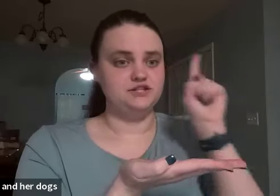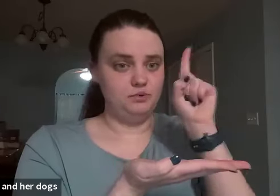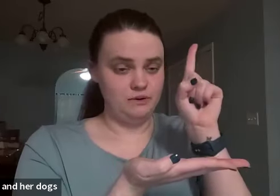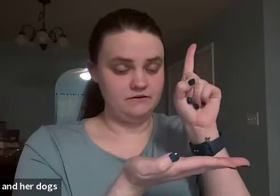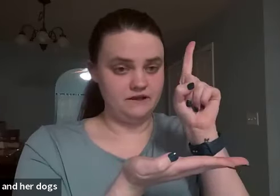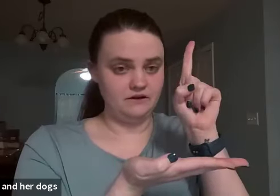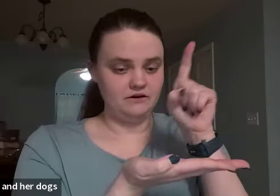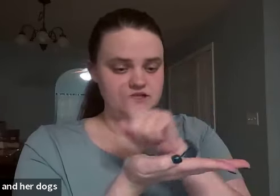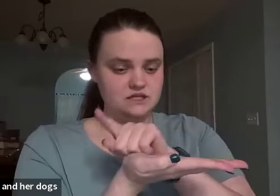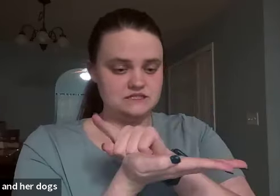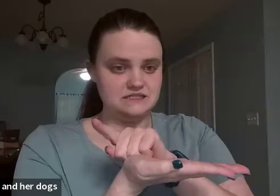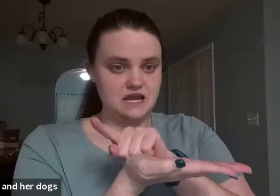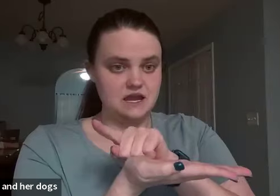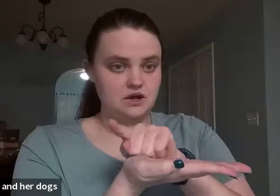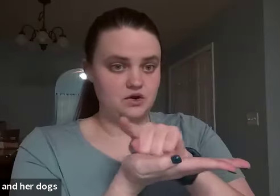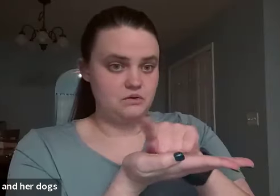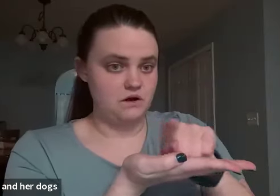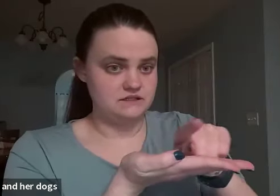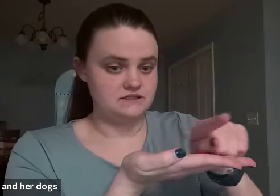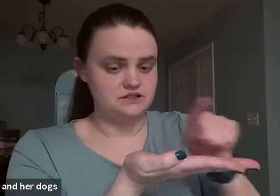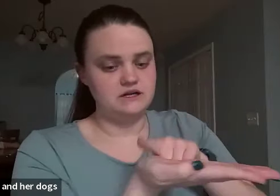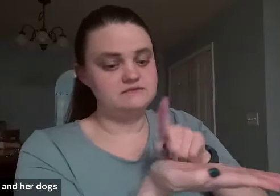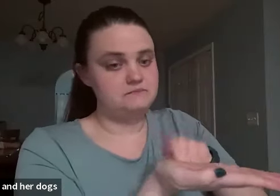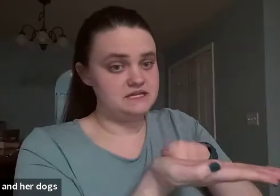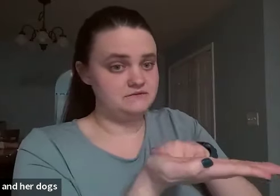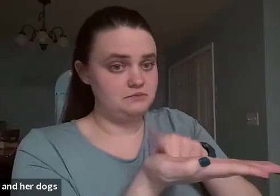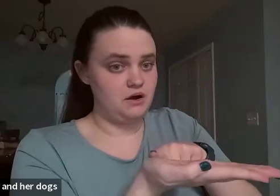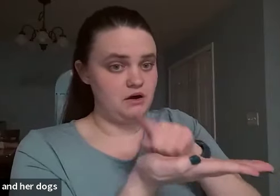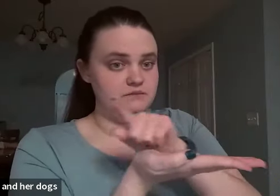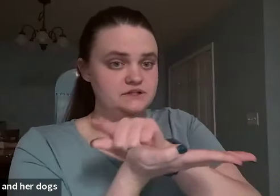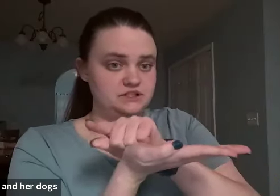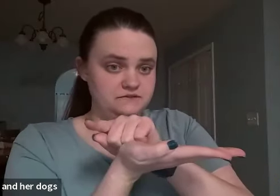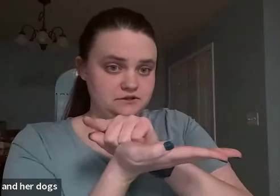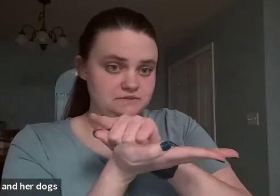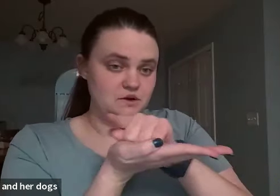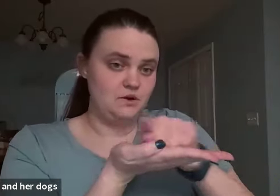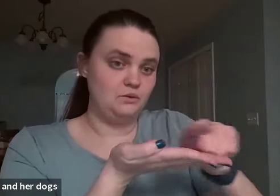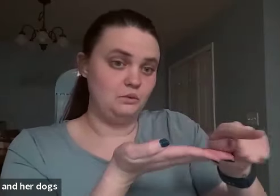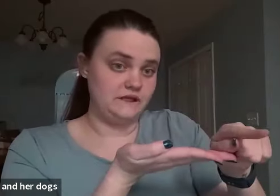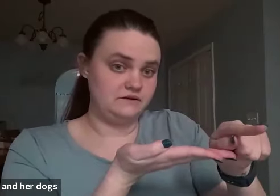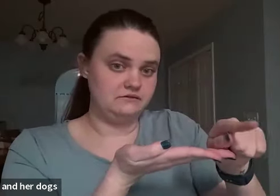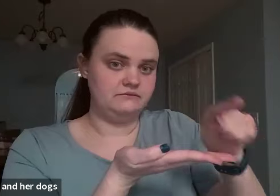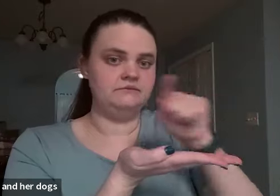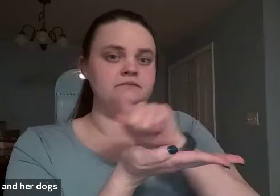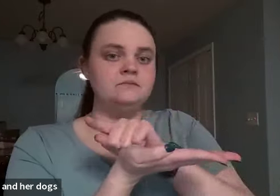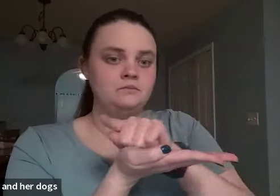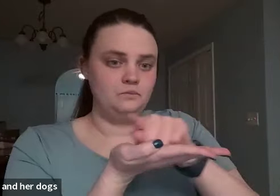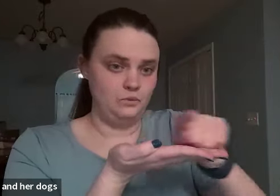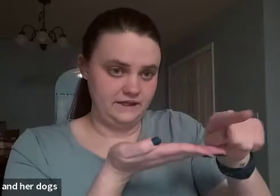and your pointer finger is going to slide across, starting at the base of your palm to your fingertips. Week.